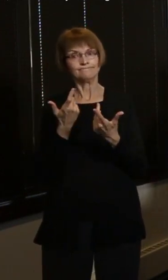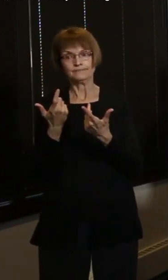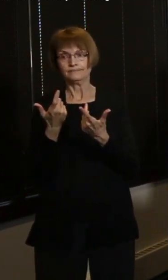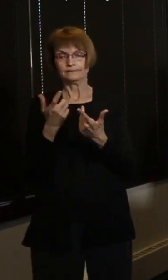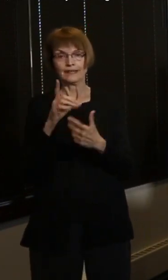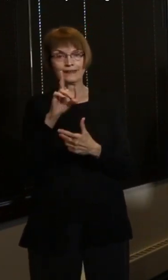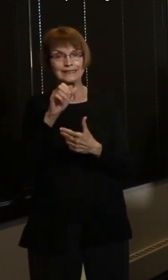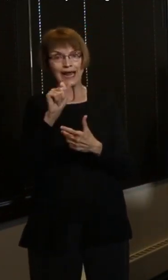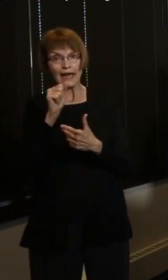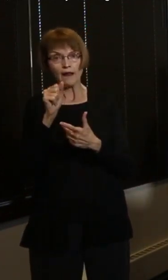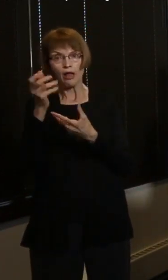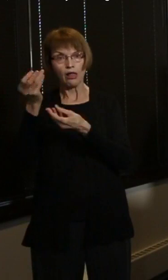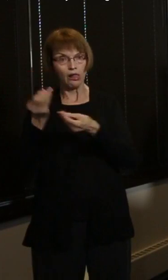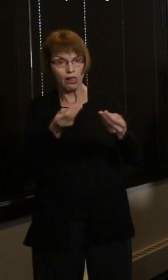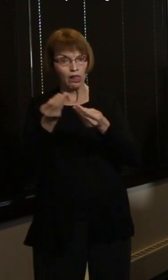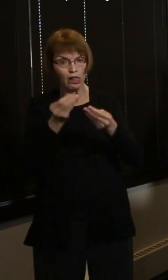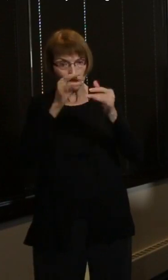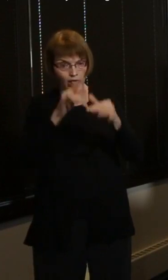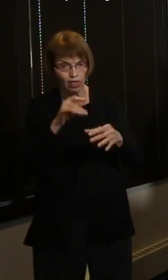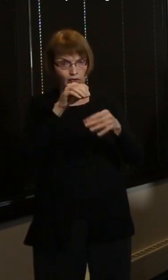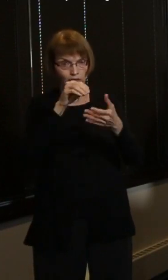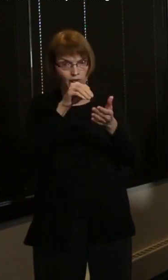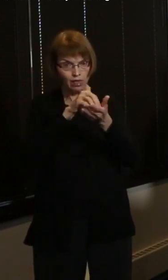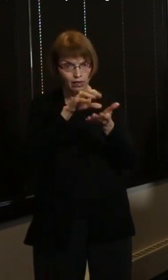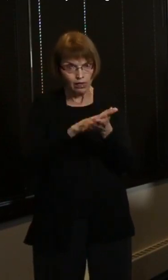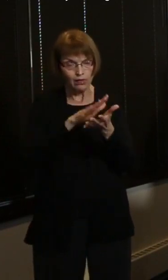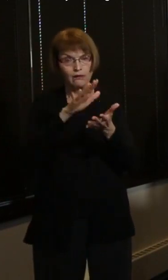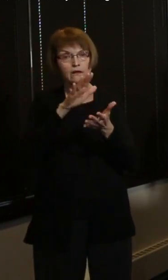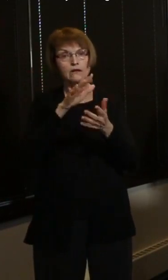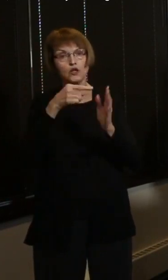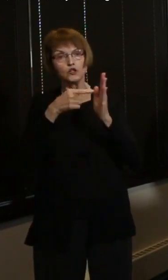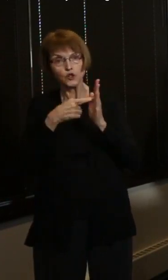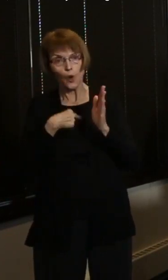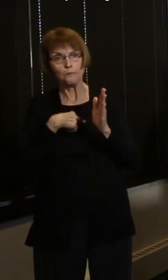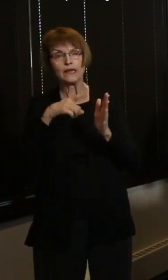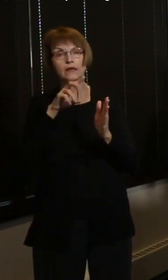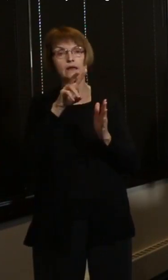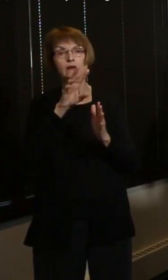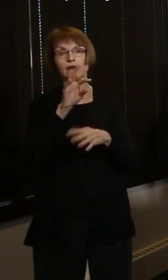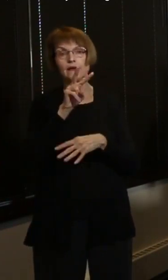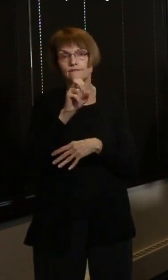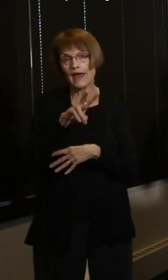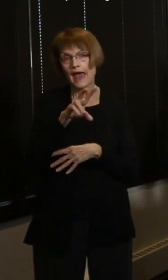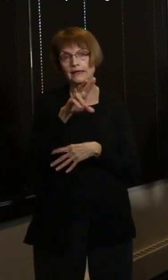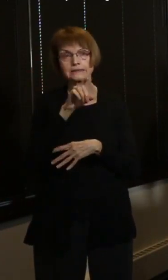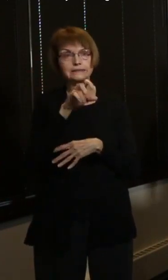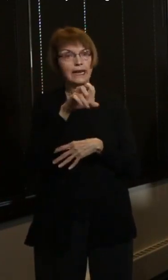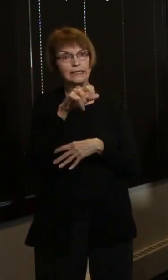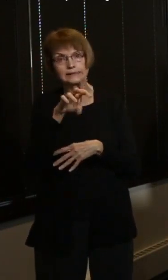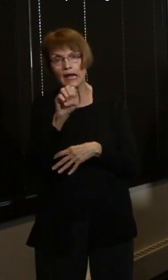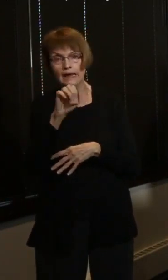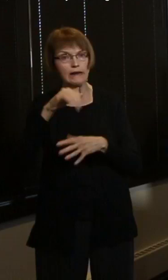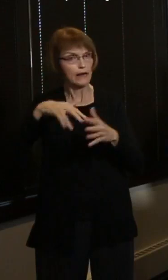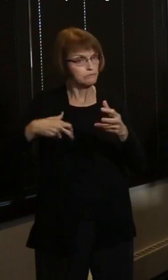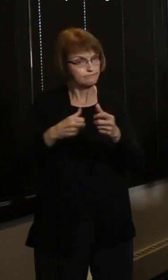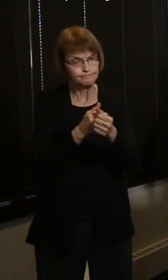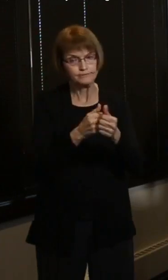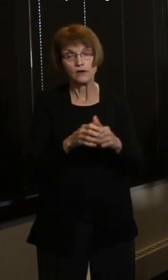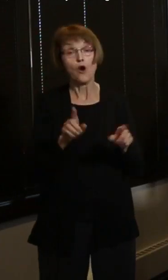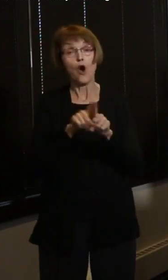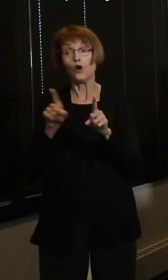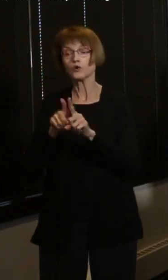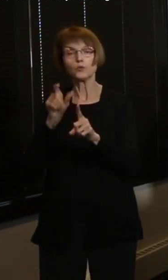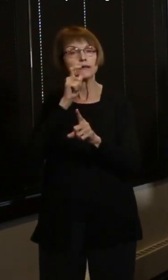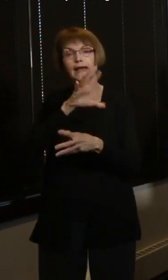data processing that has to occur in the Show Me Vax data site. And there's also doesn't include data from